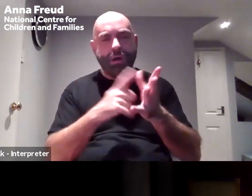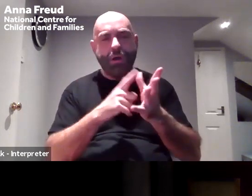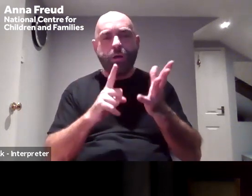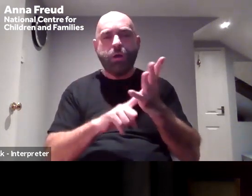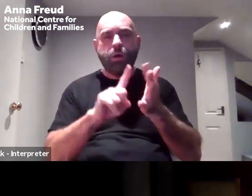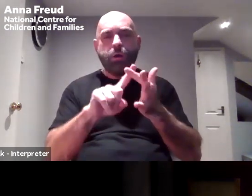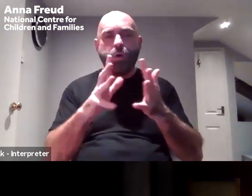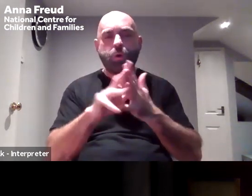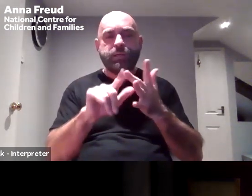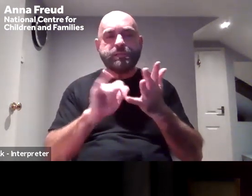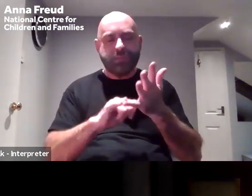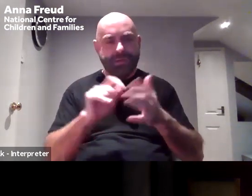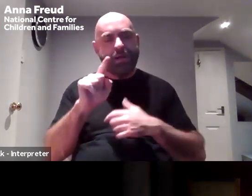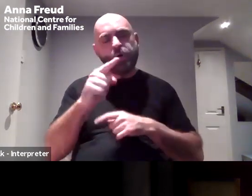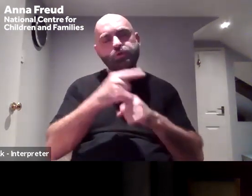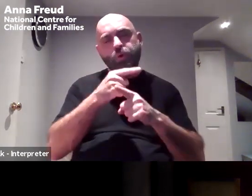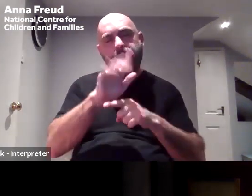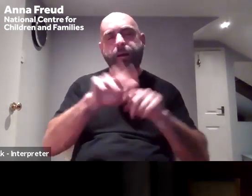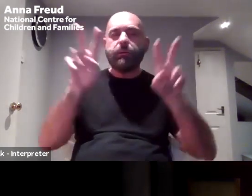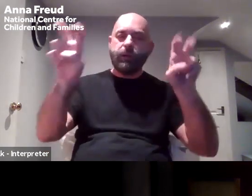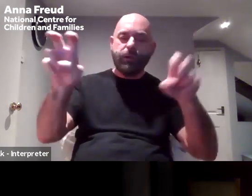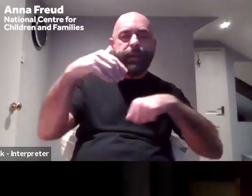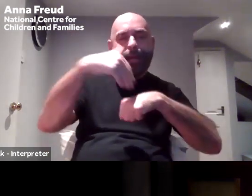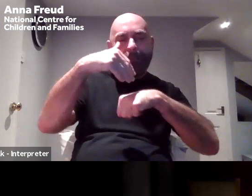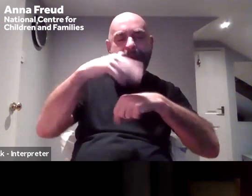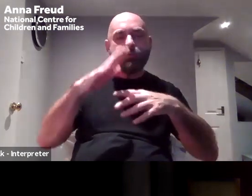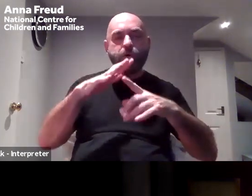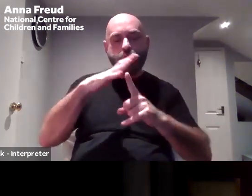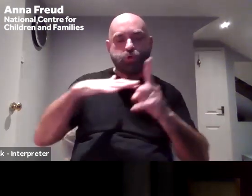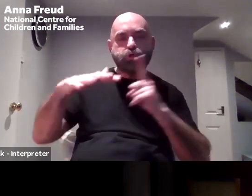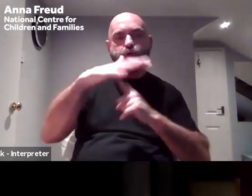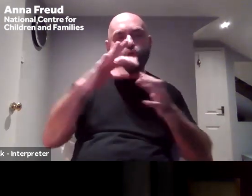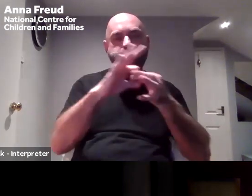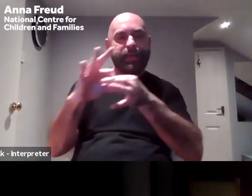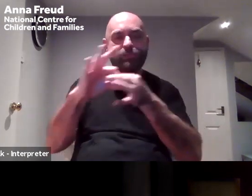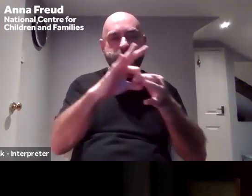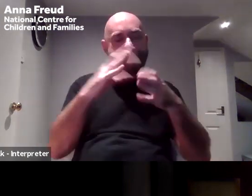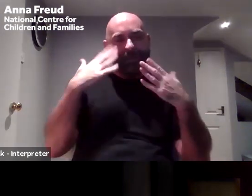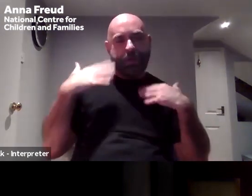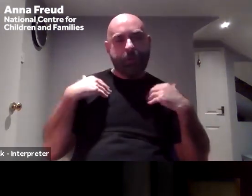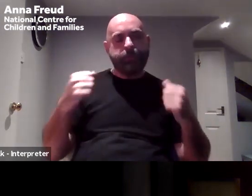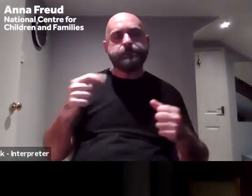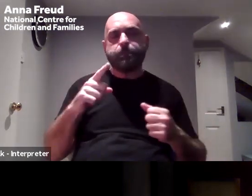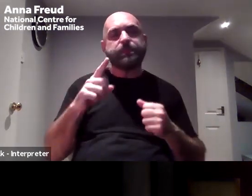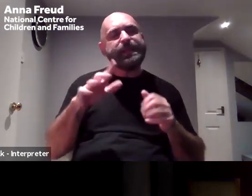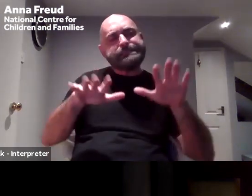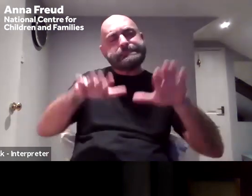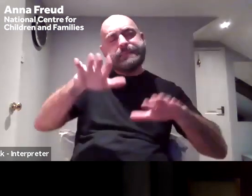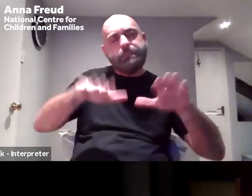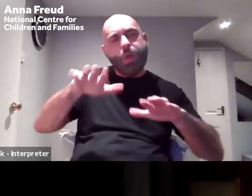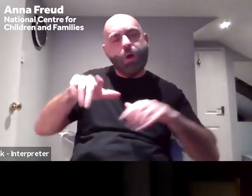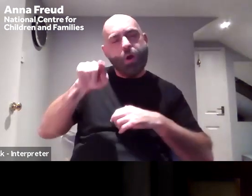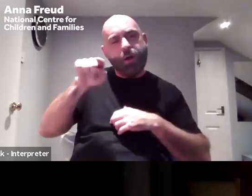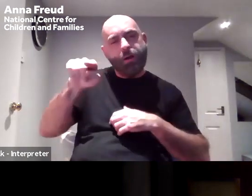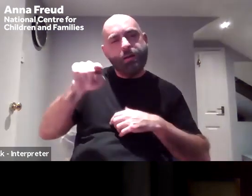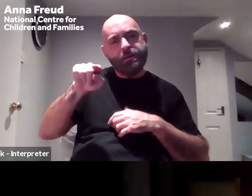and it will concern the impact of social relationships on mental health, not a million miles away, perhaps